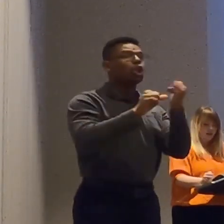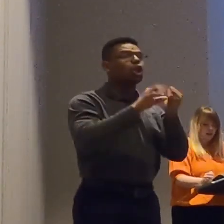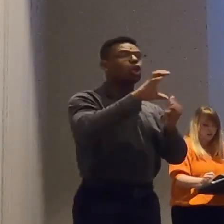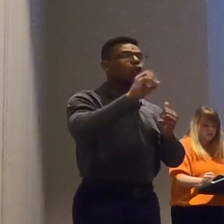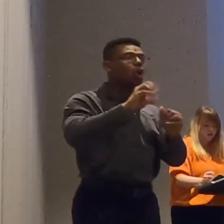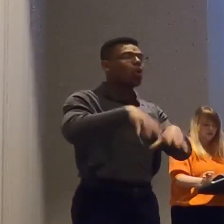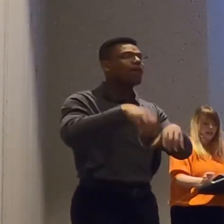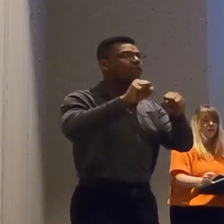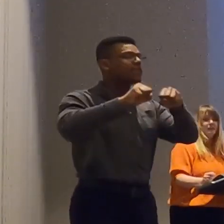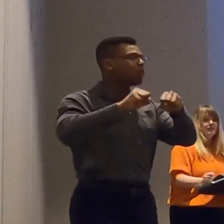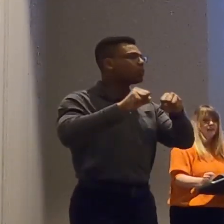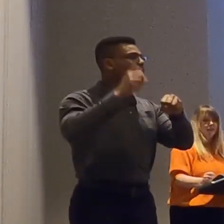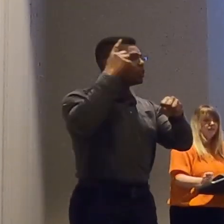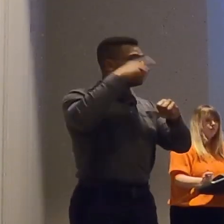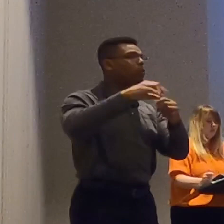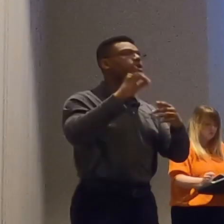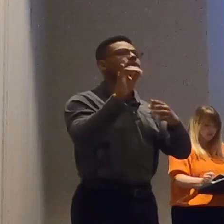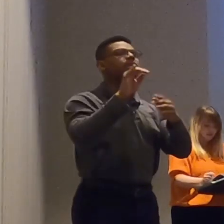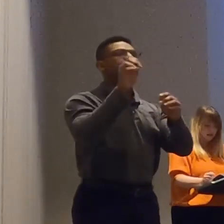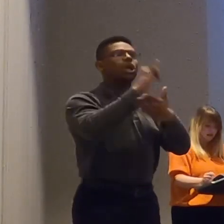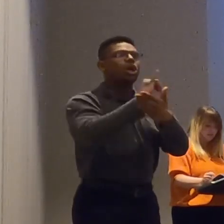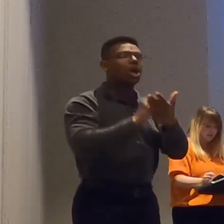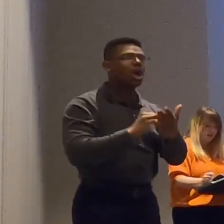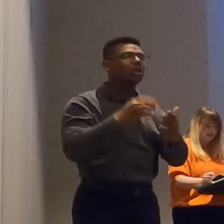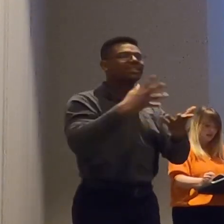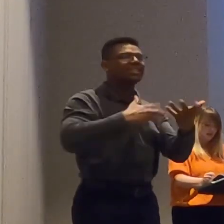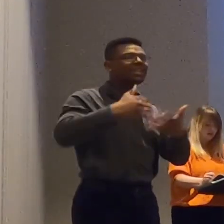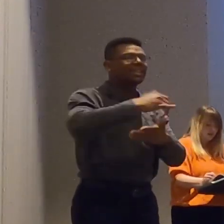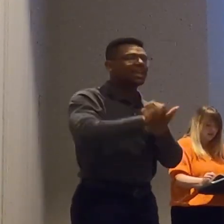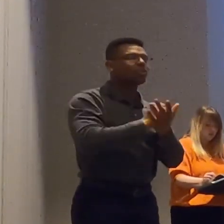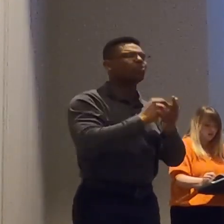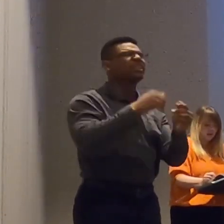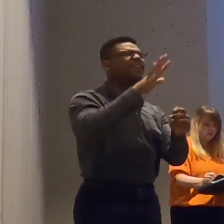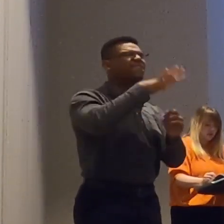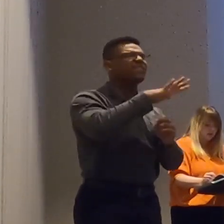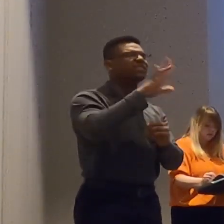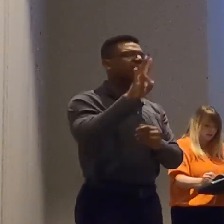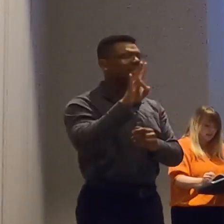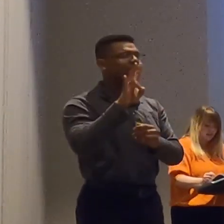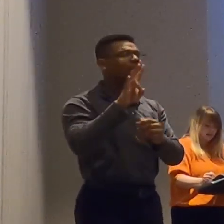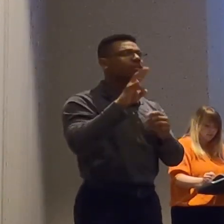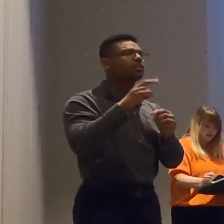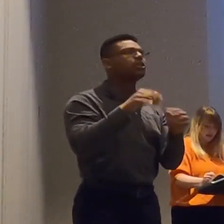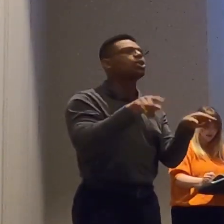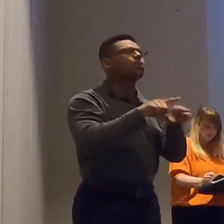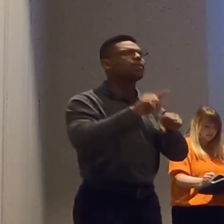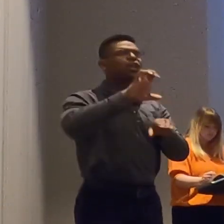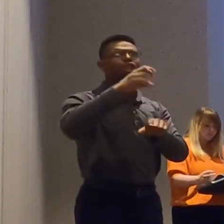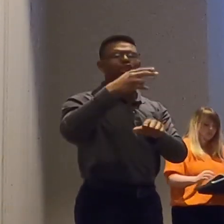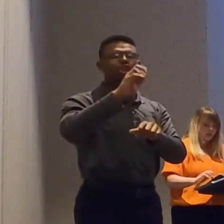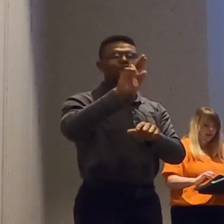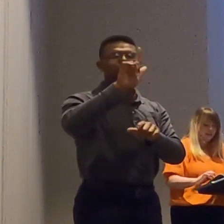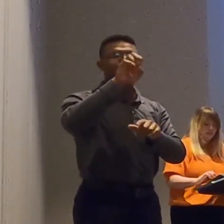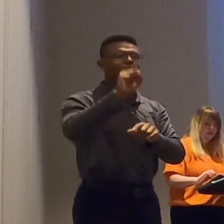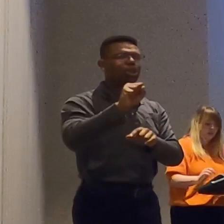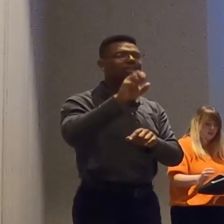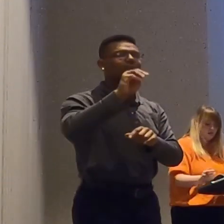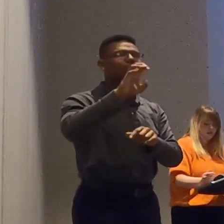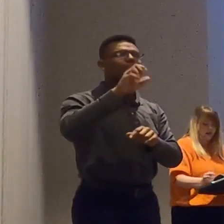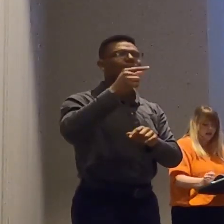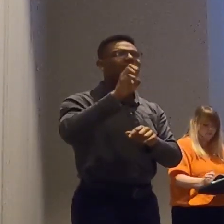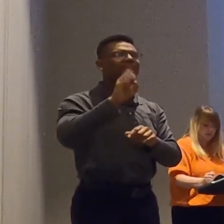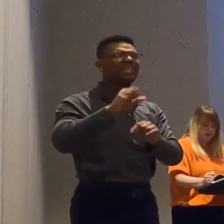Gallery, known as Gallery 7, which was he and local artist Charles McGee set up together. He